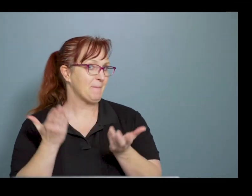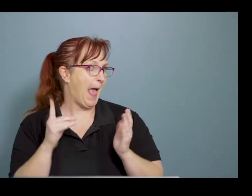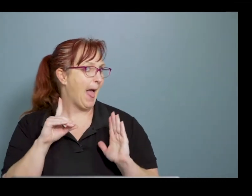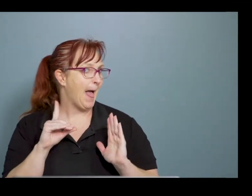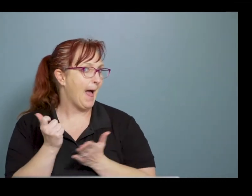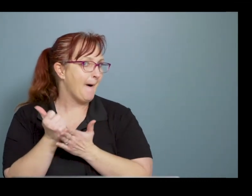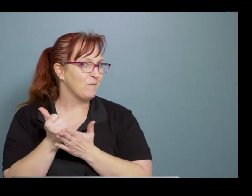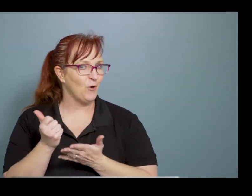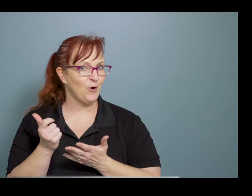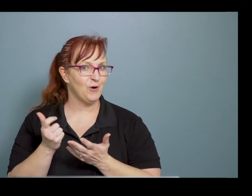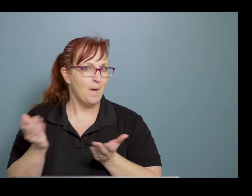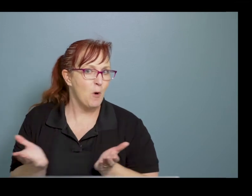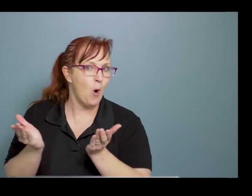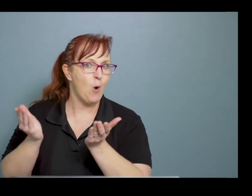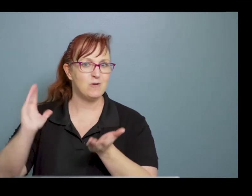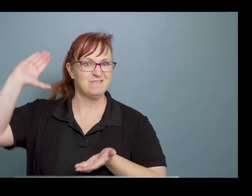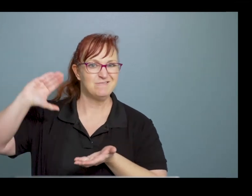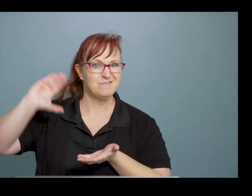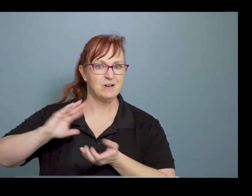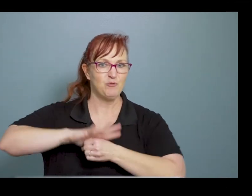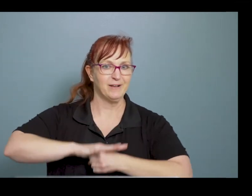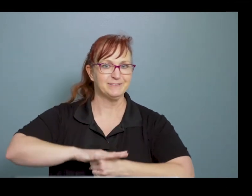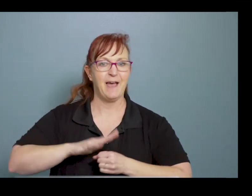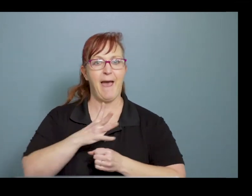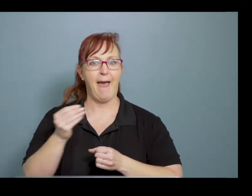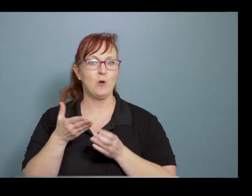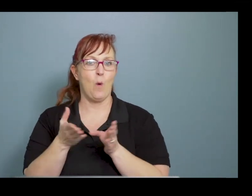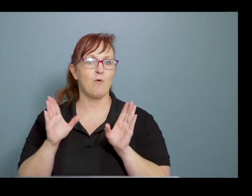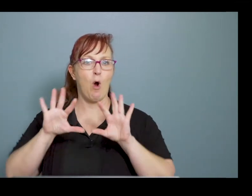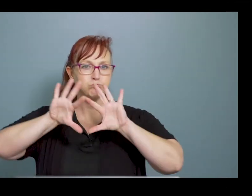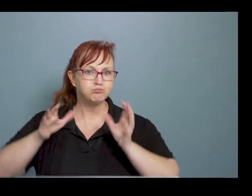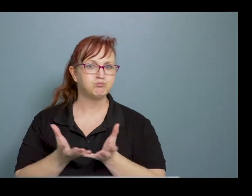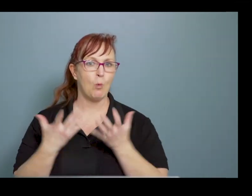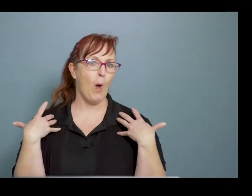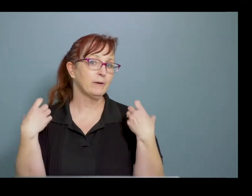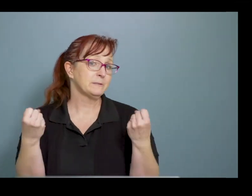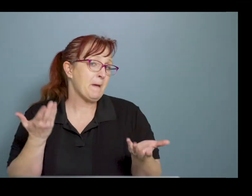in promoting stress reduction and overall wellness as a team.